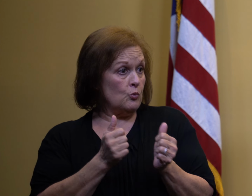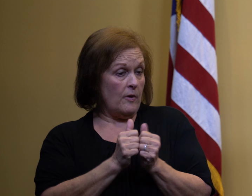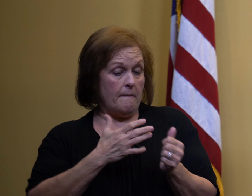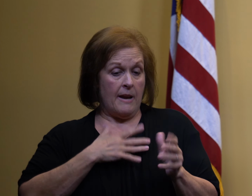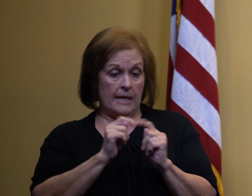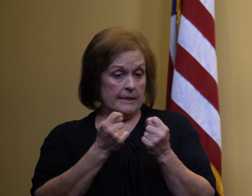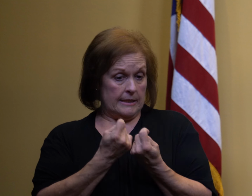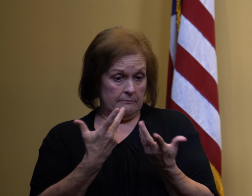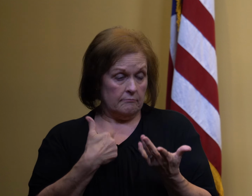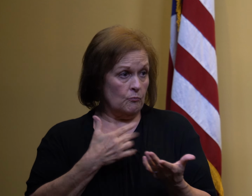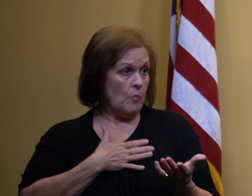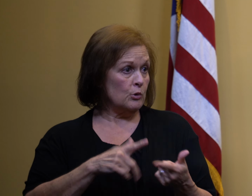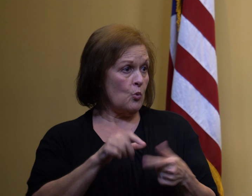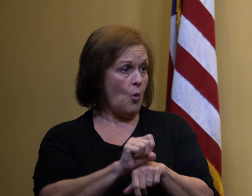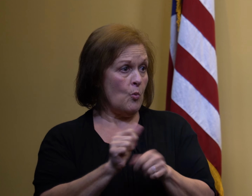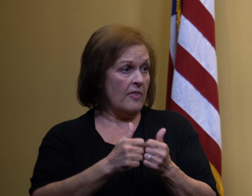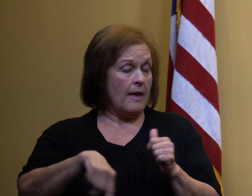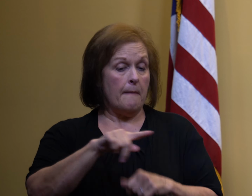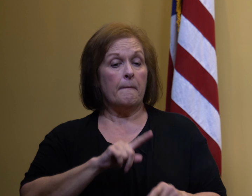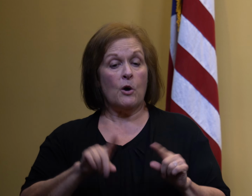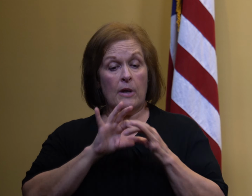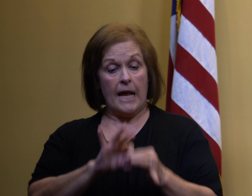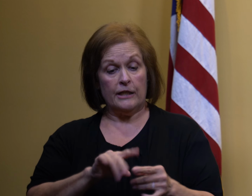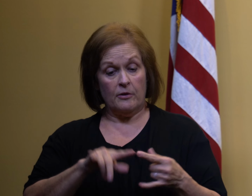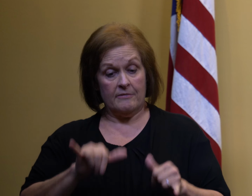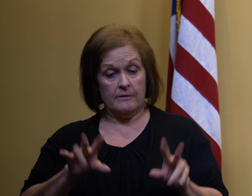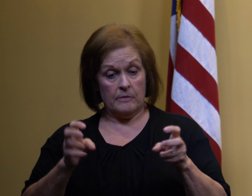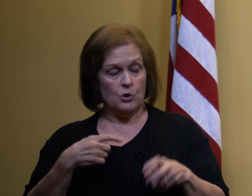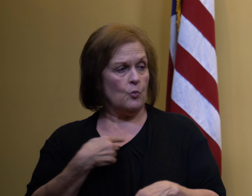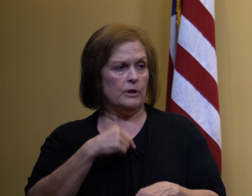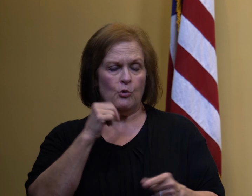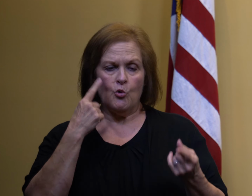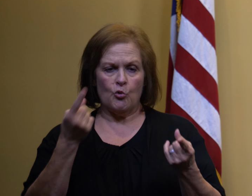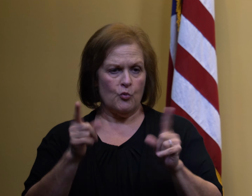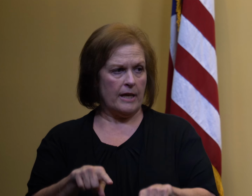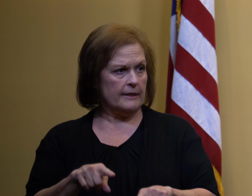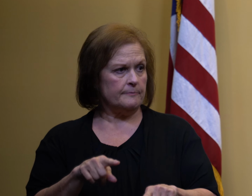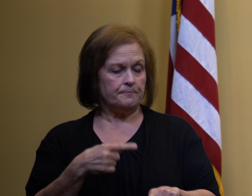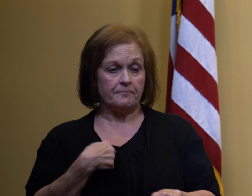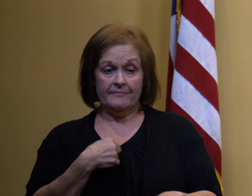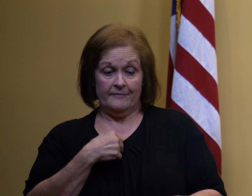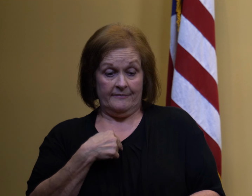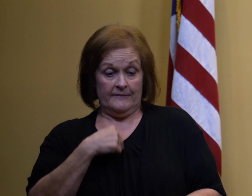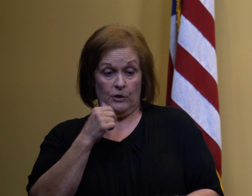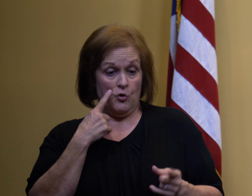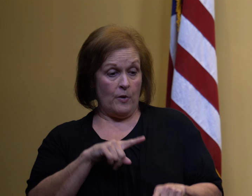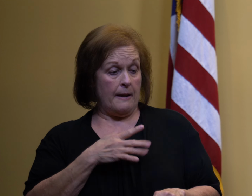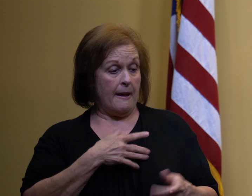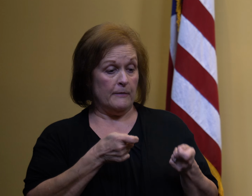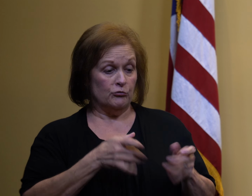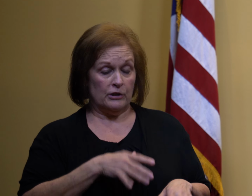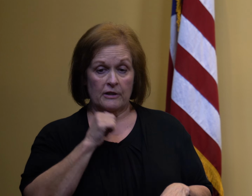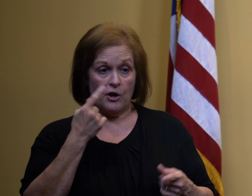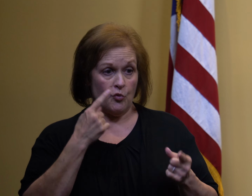administration, I'm working with them. And so as it relates to this issue, we don't agree, meaning I don't agree, my administration